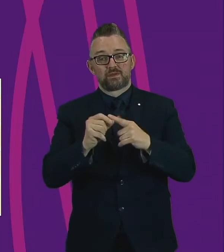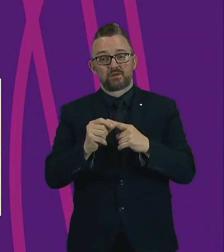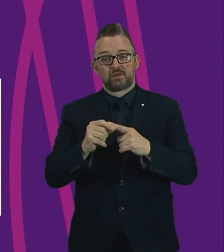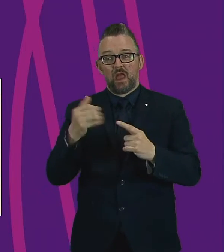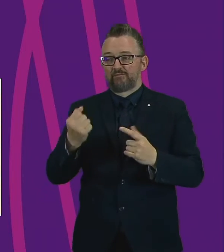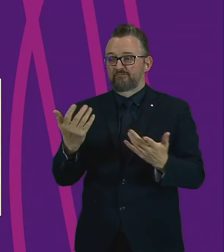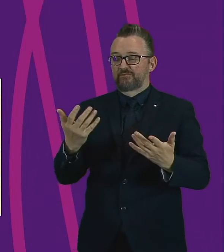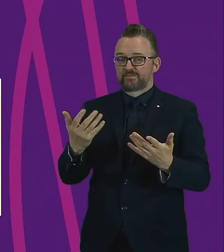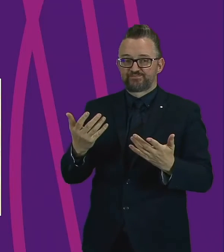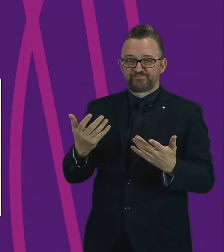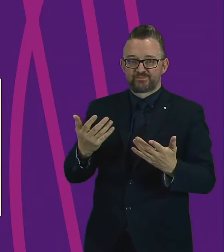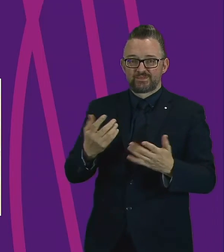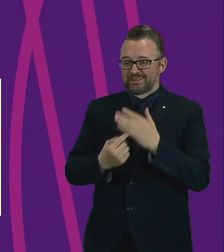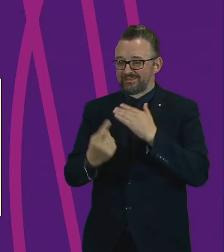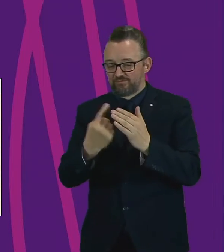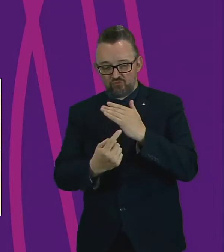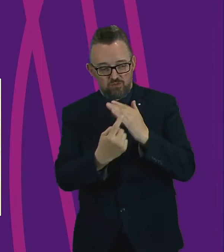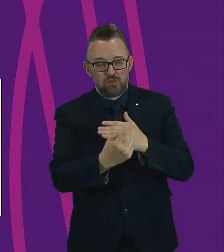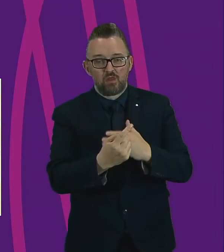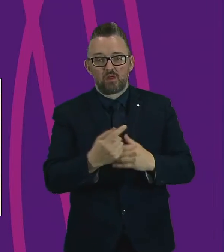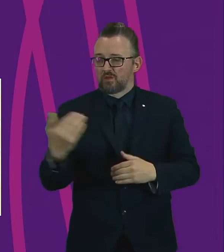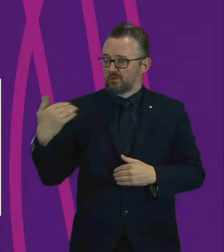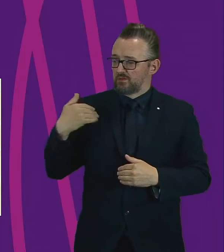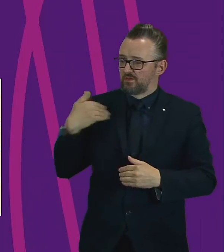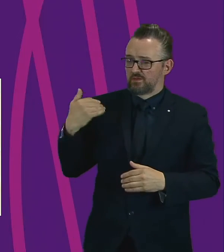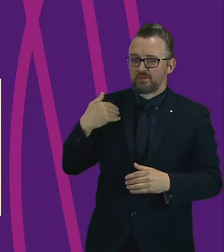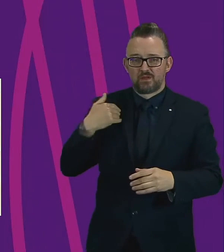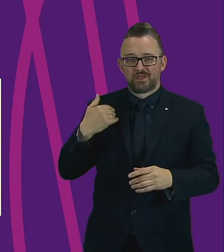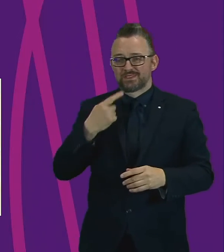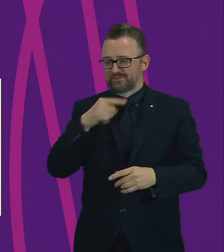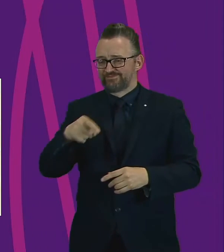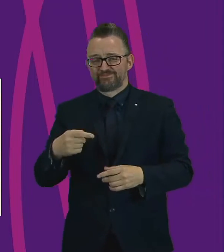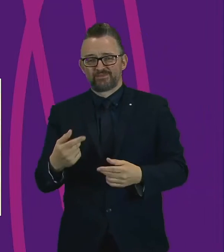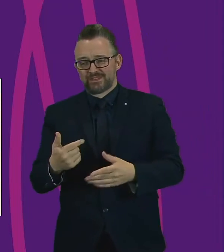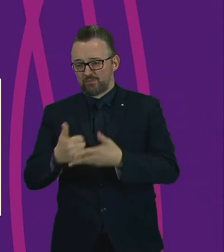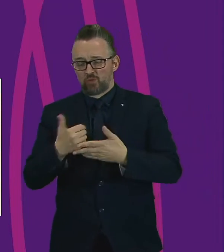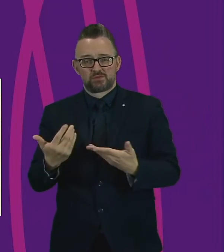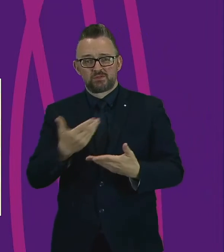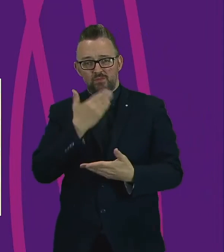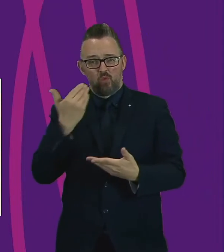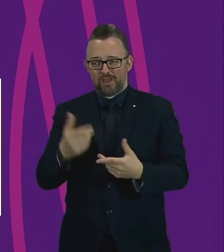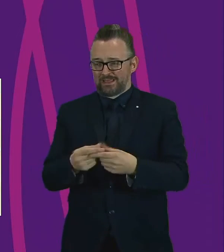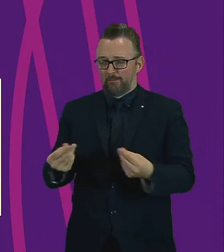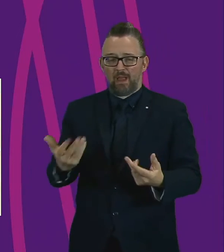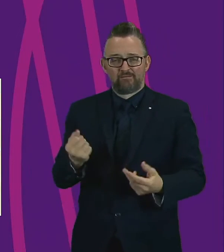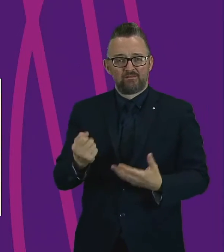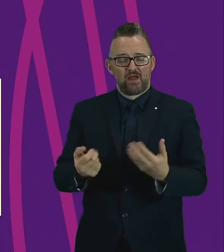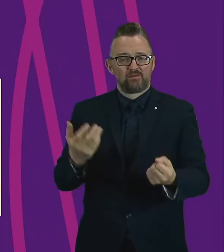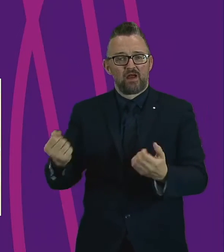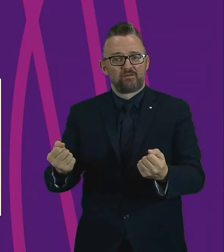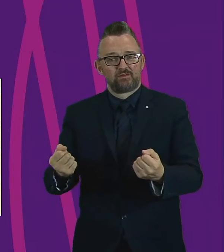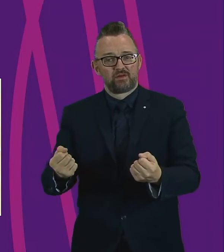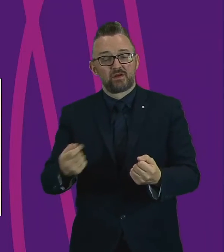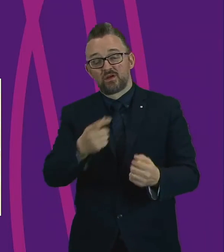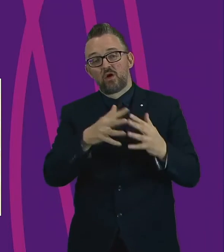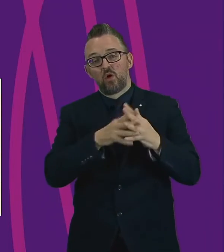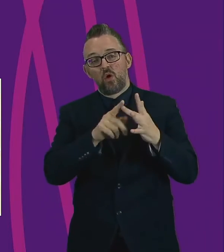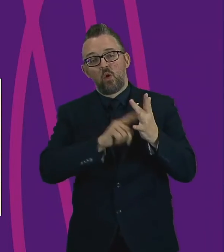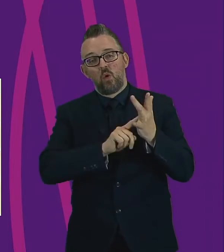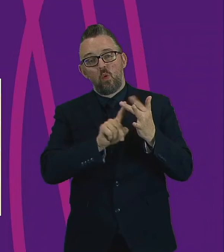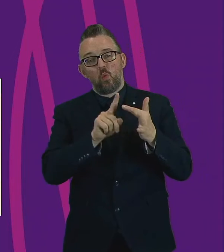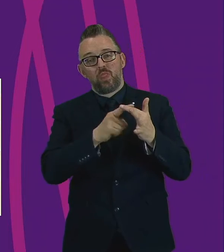or individuals approaching us to tell them of gaps in support offered by the Scottish Government. Willie Rennie was